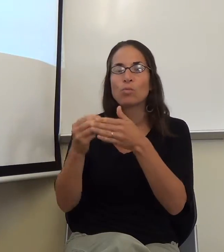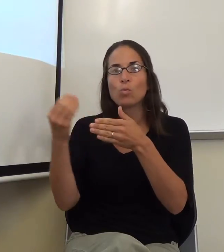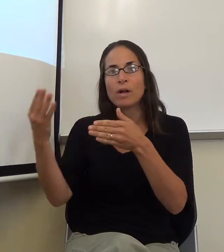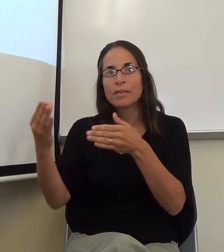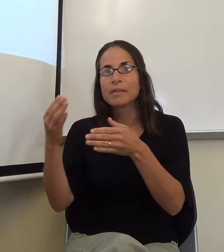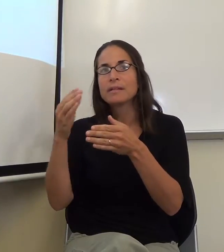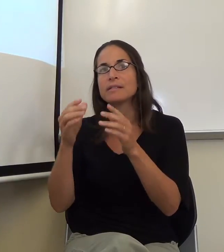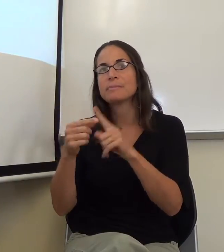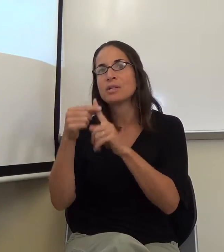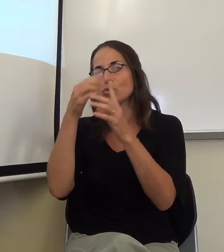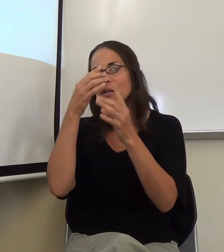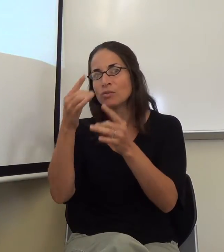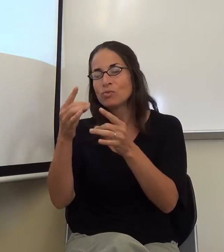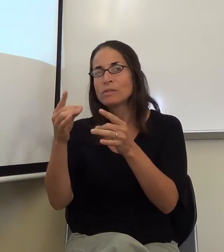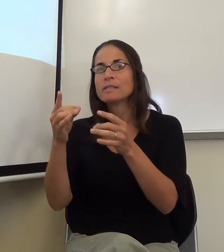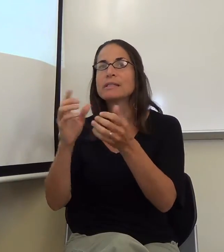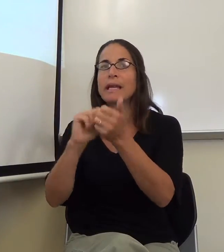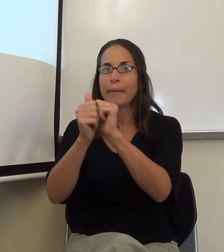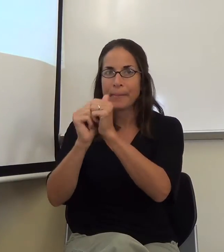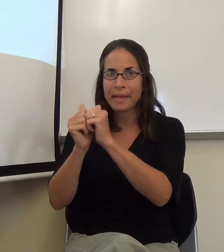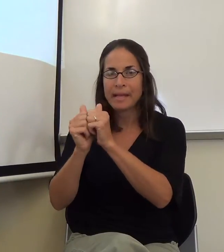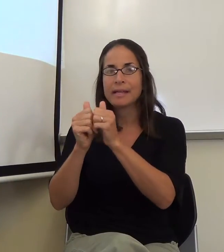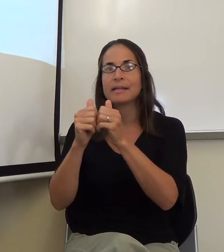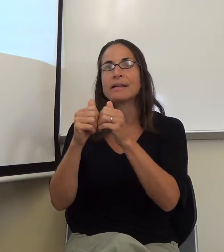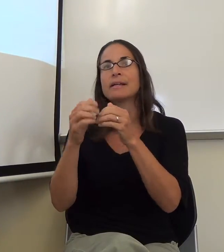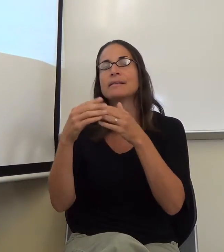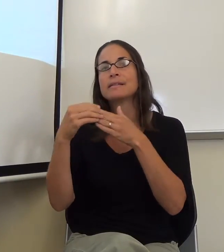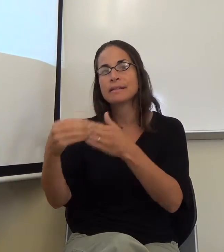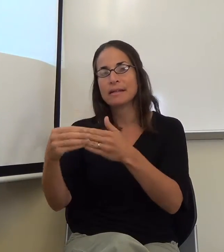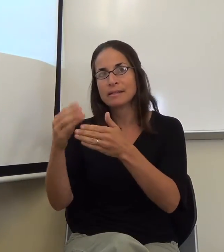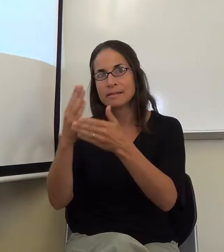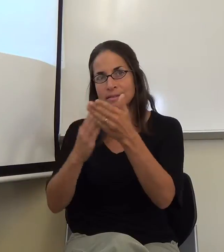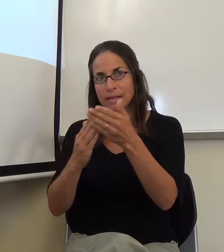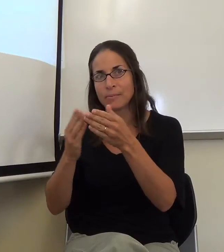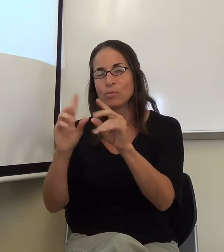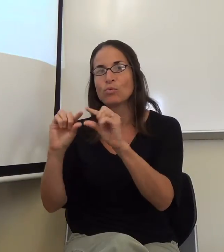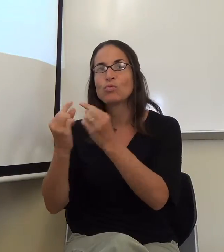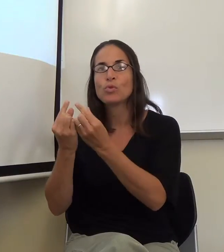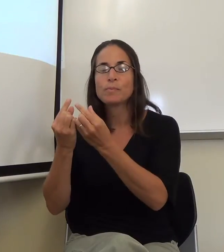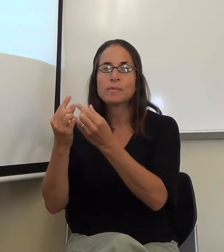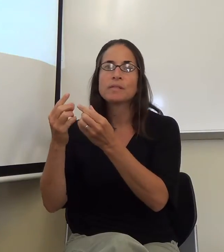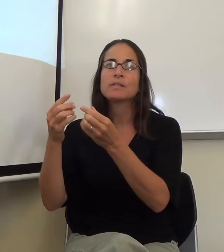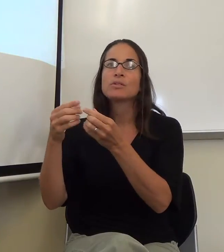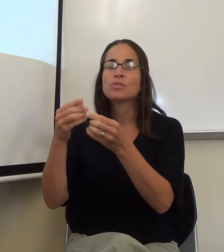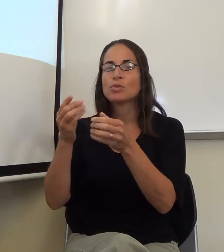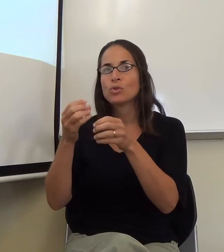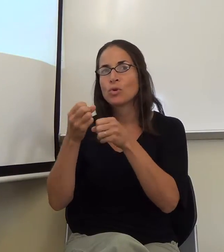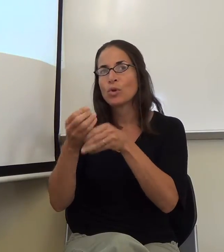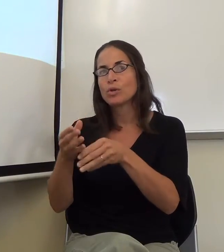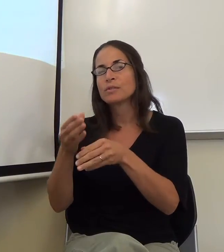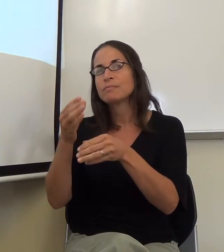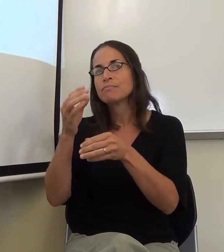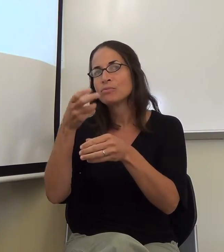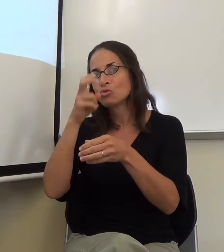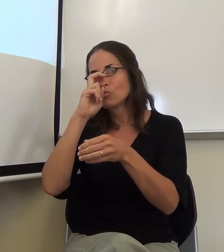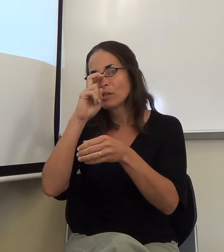in campaigns has led some reform groups like Common Cause to call for stricter regulation of campaign contributions